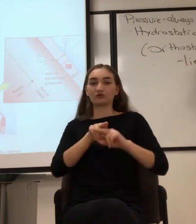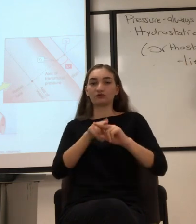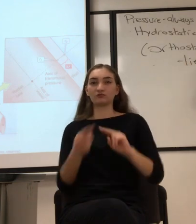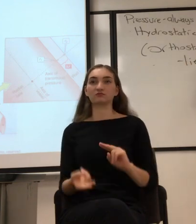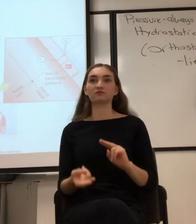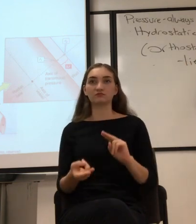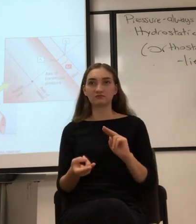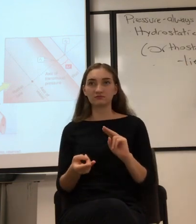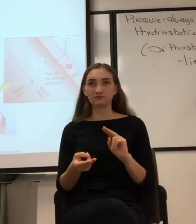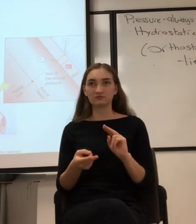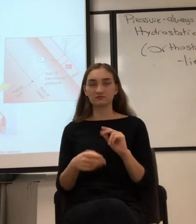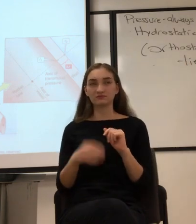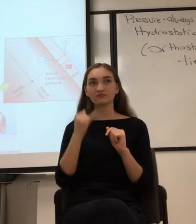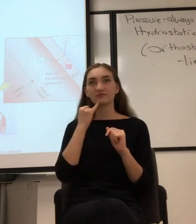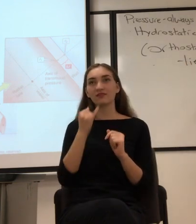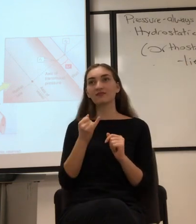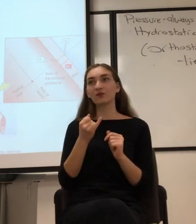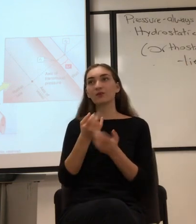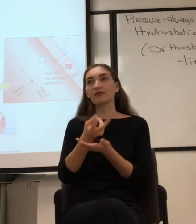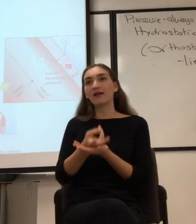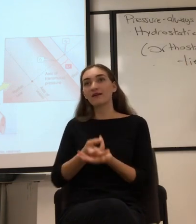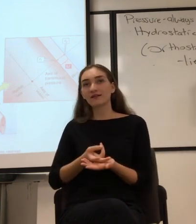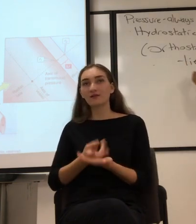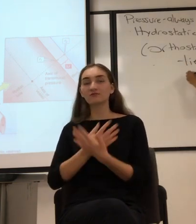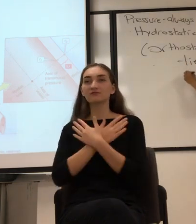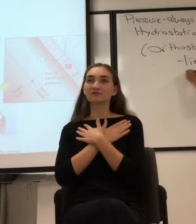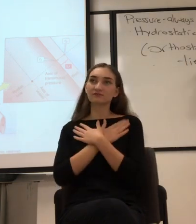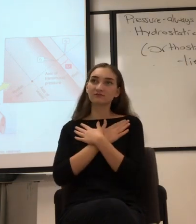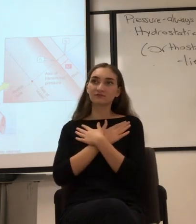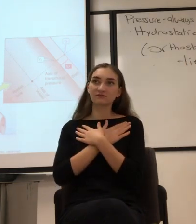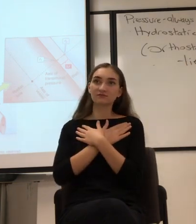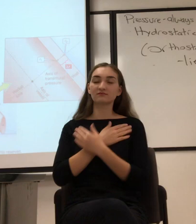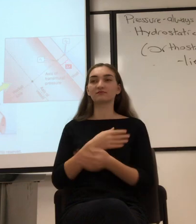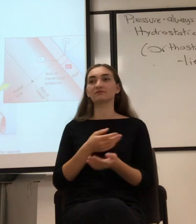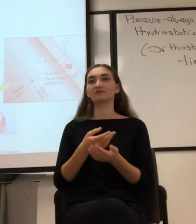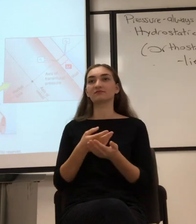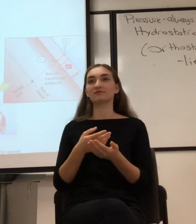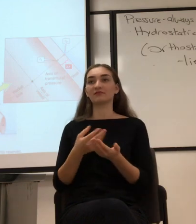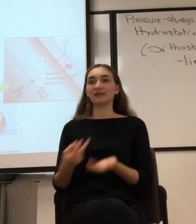Lie down, relax, okay, and then stand.